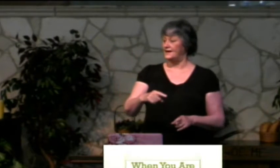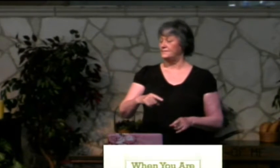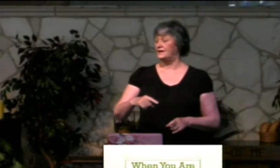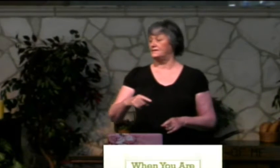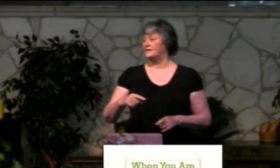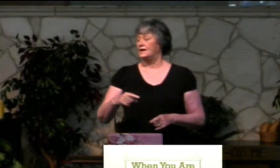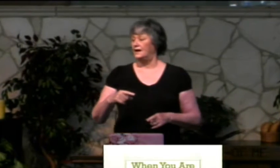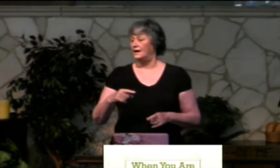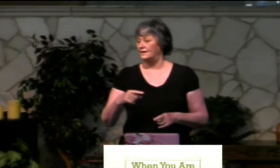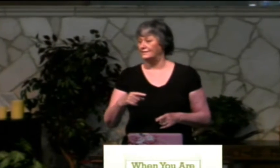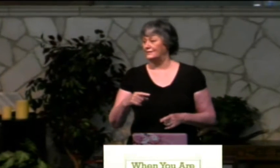and